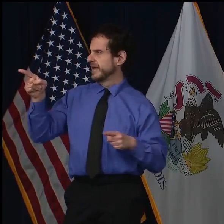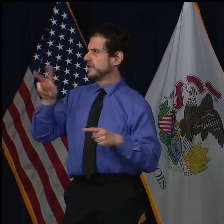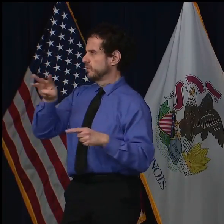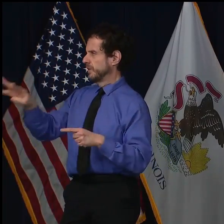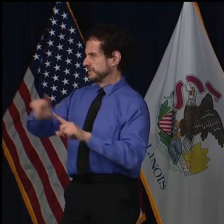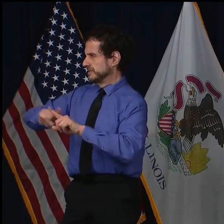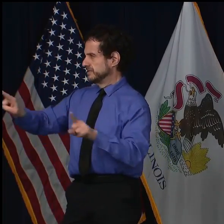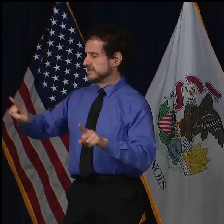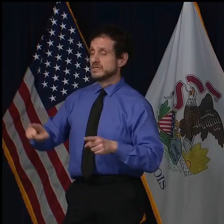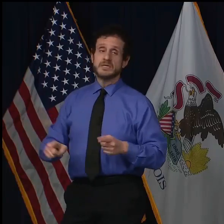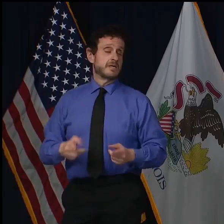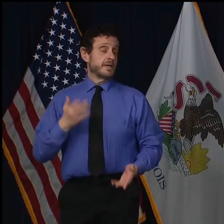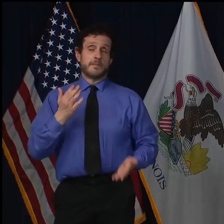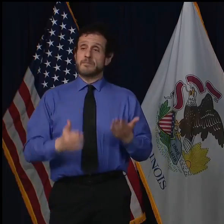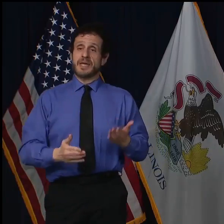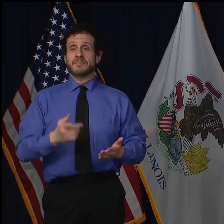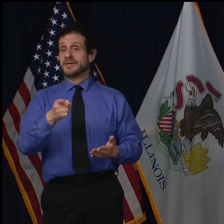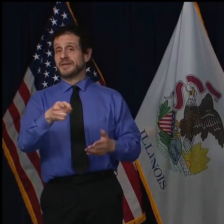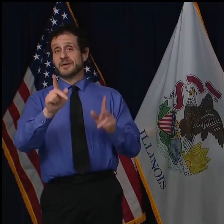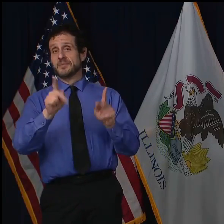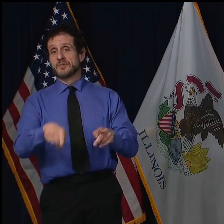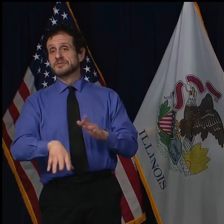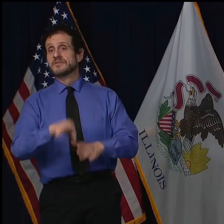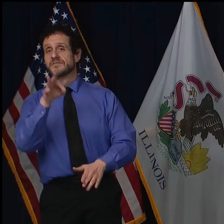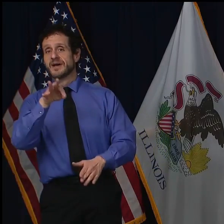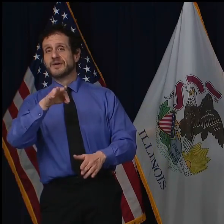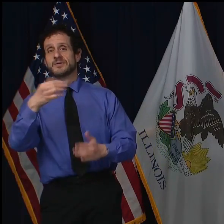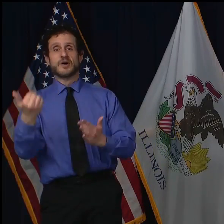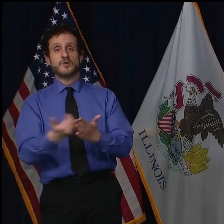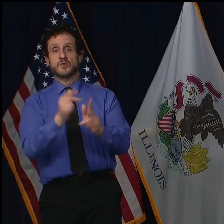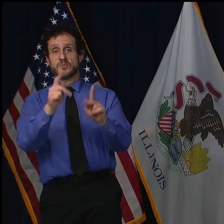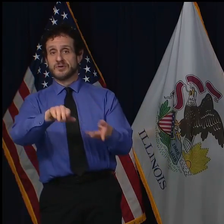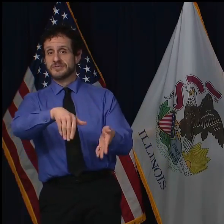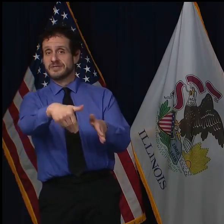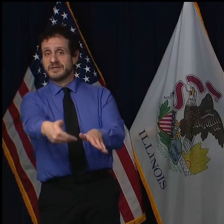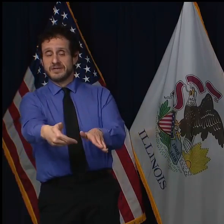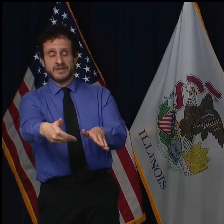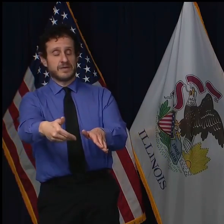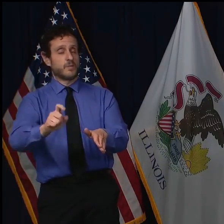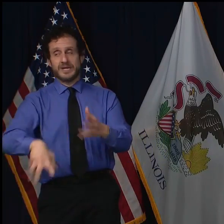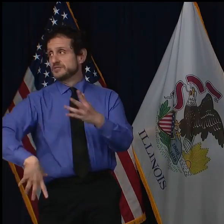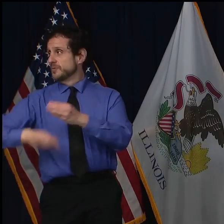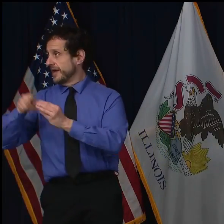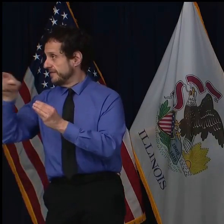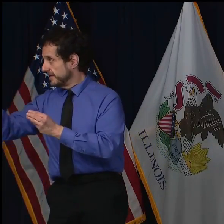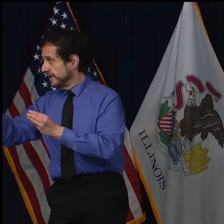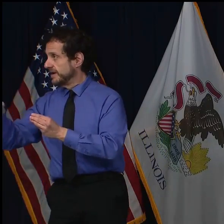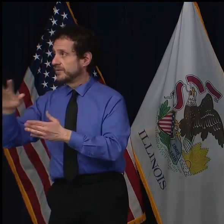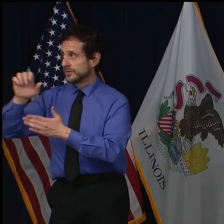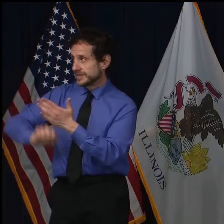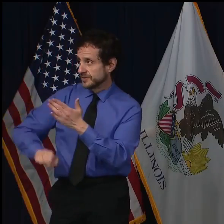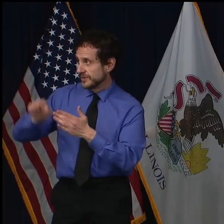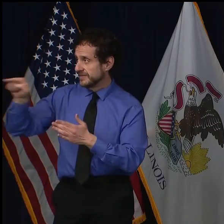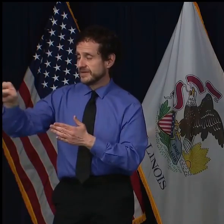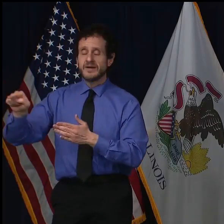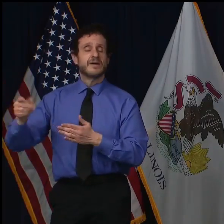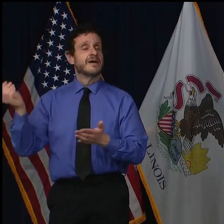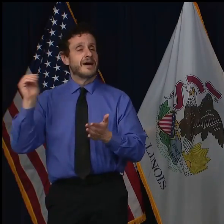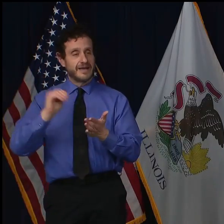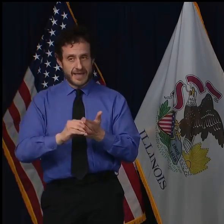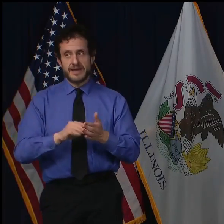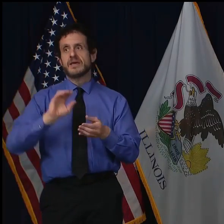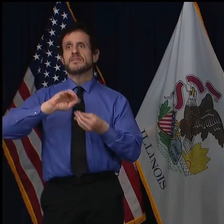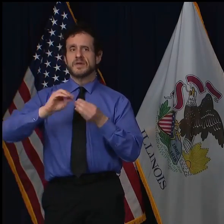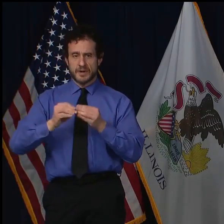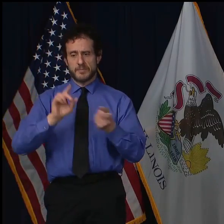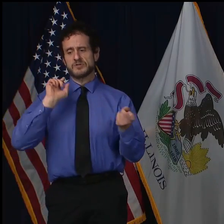that somebody has found already an additional number that needed to be added or taken away. Again, it is very